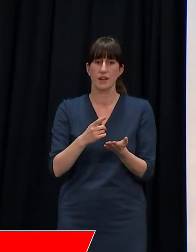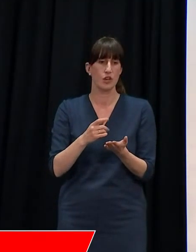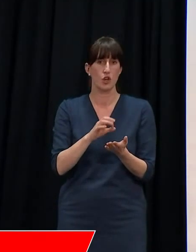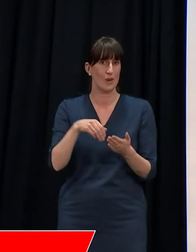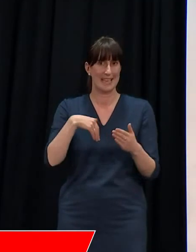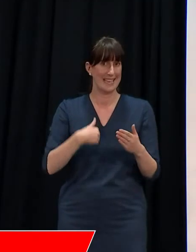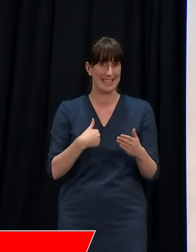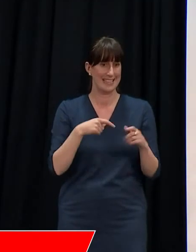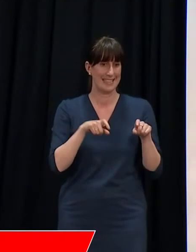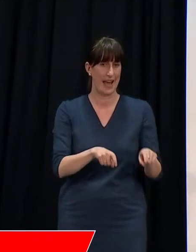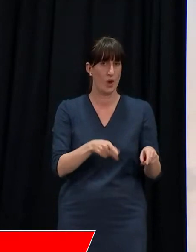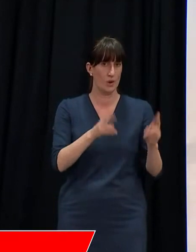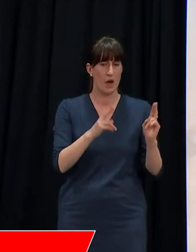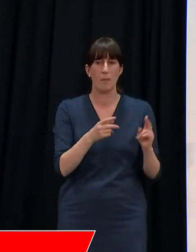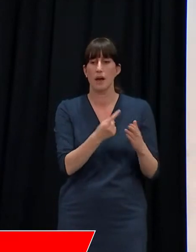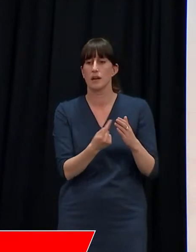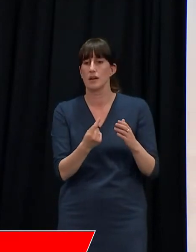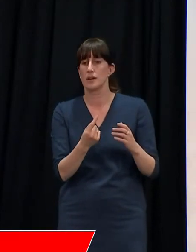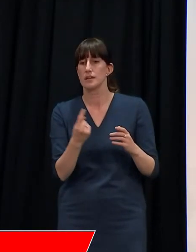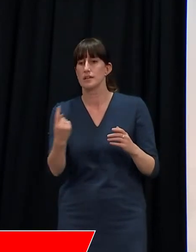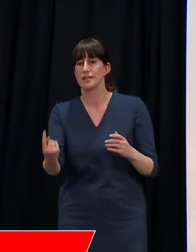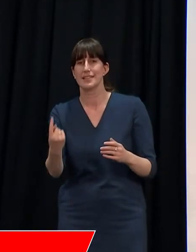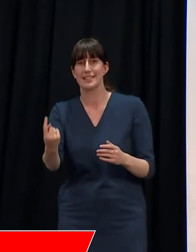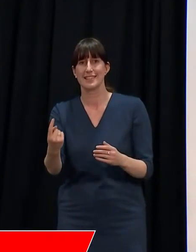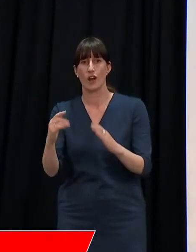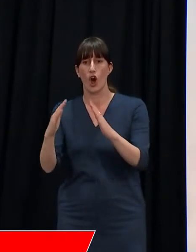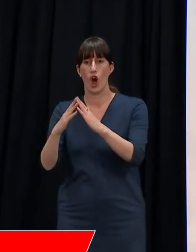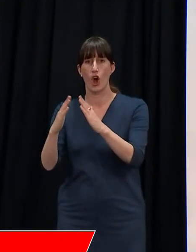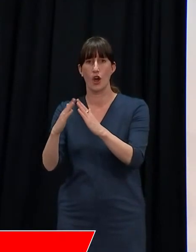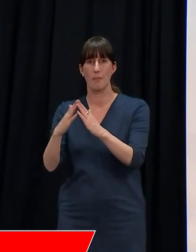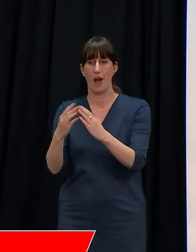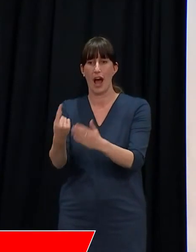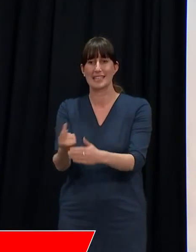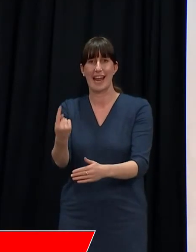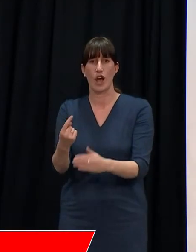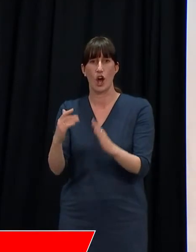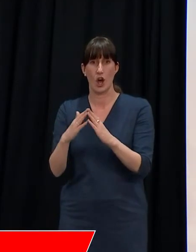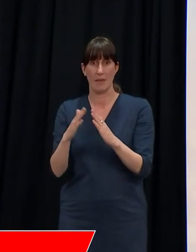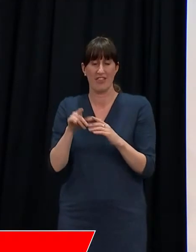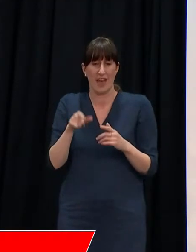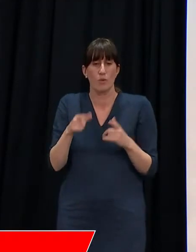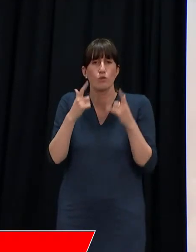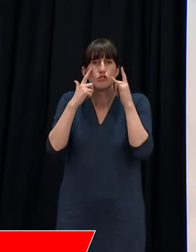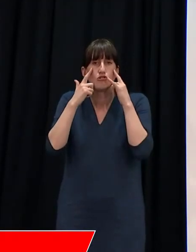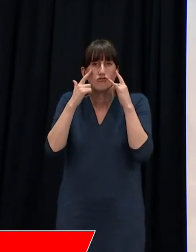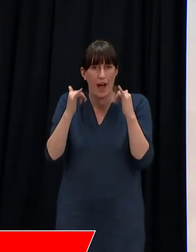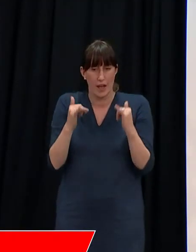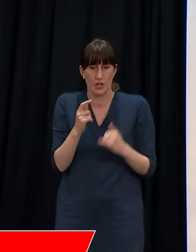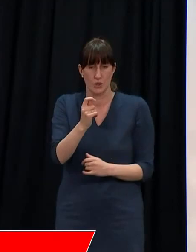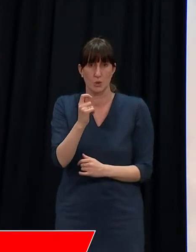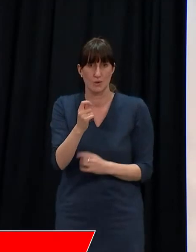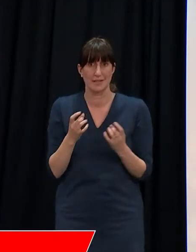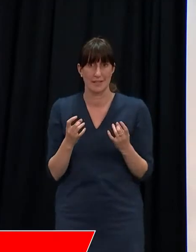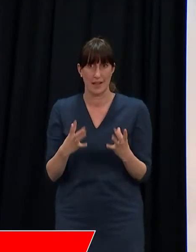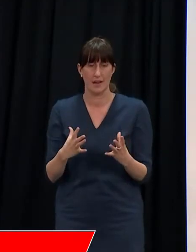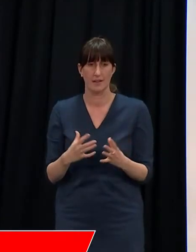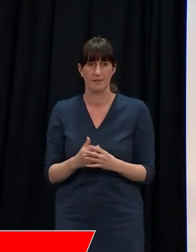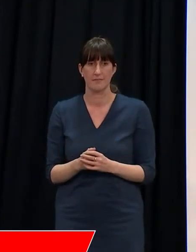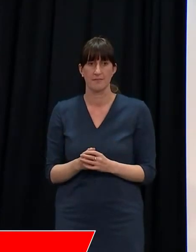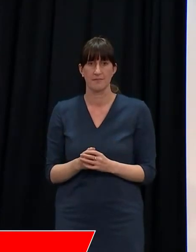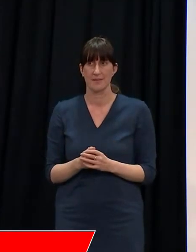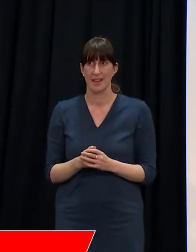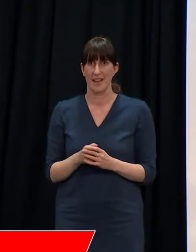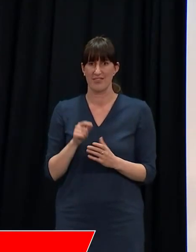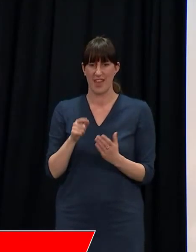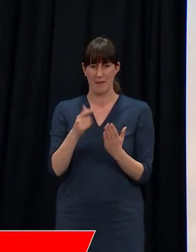seminar. Feels like a long, long time ago now, just before this outbreak started. We do acknowledge that the